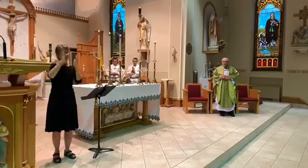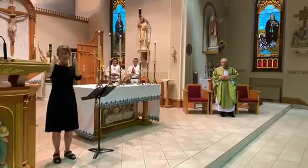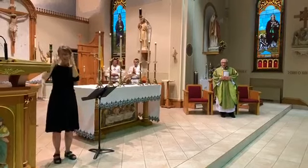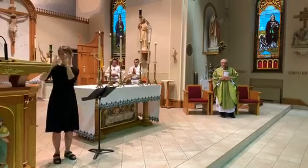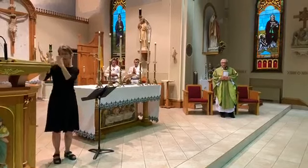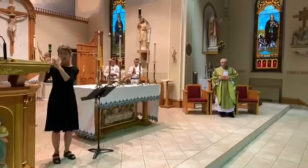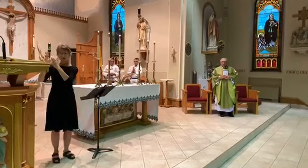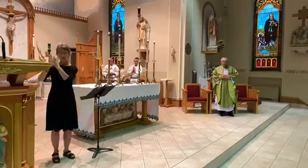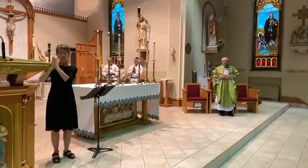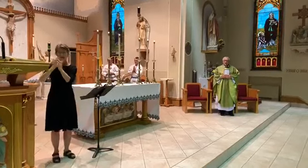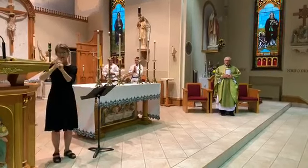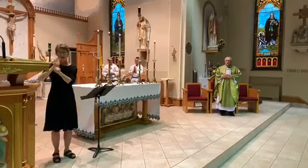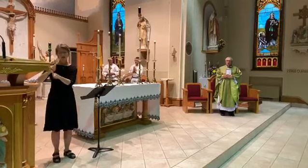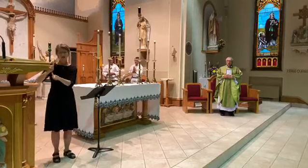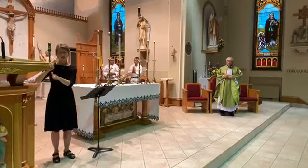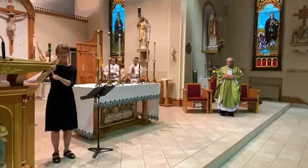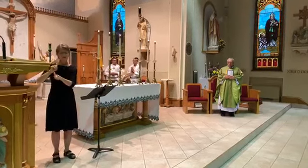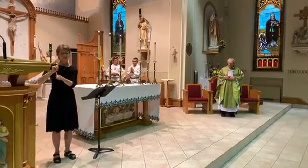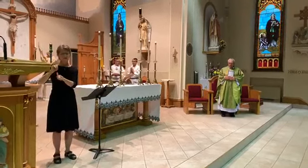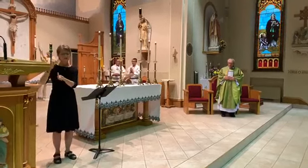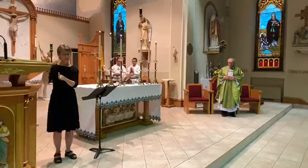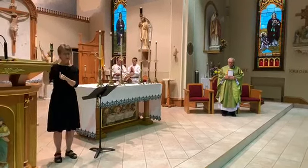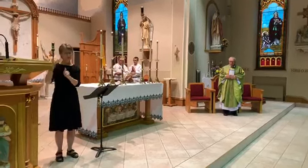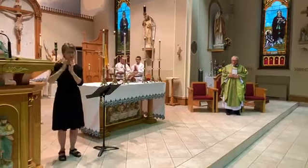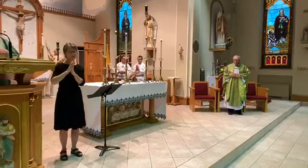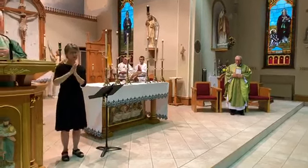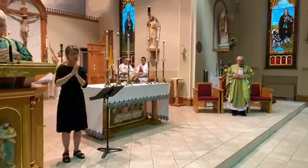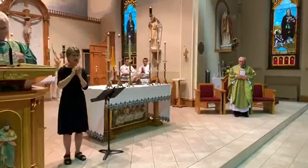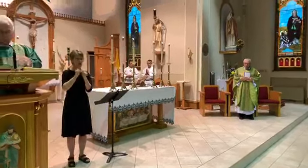needs of the entire world.